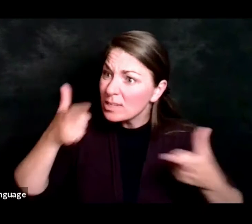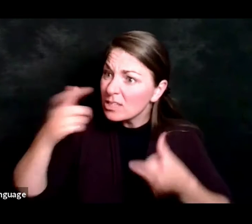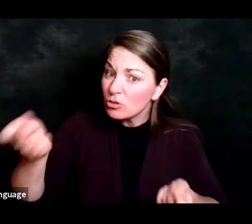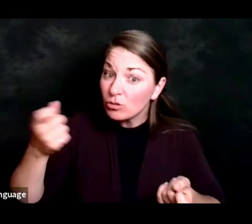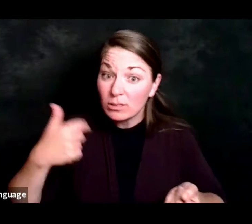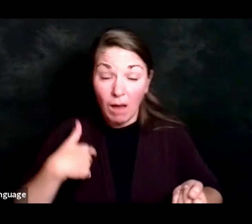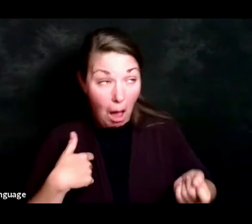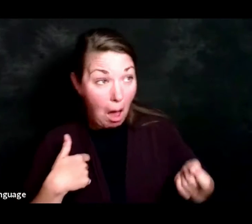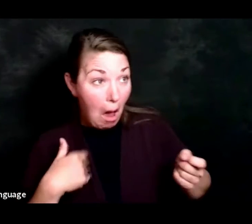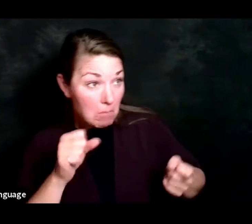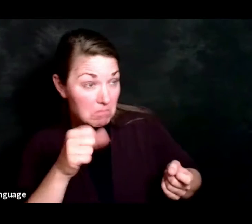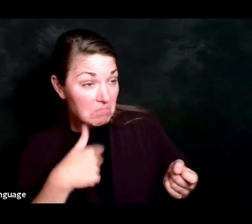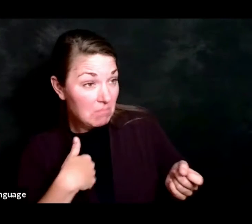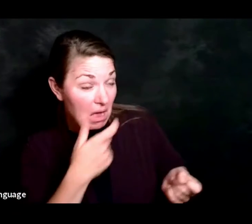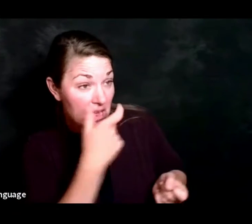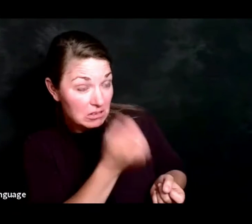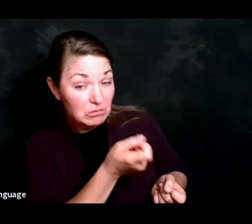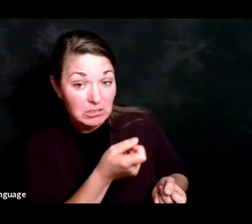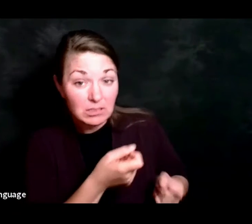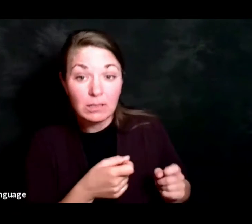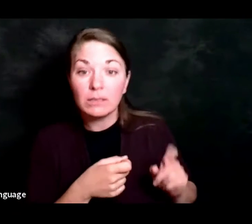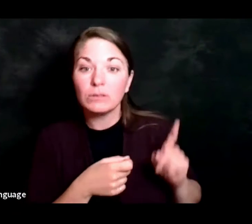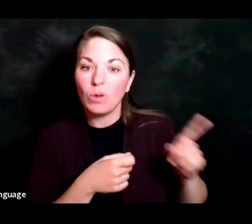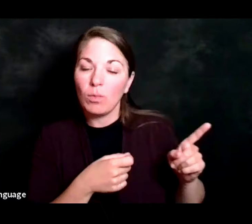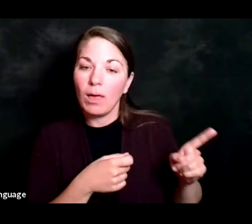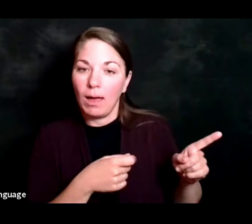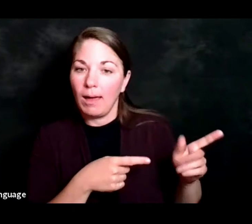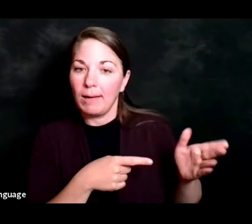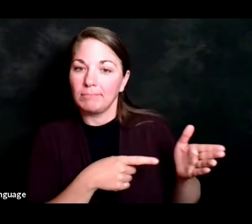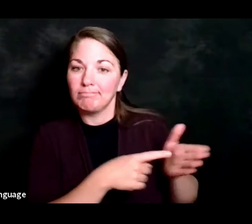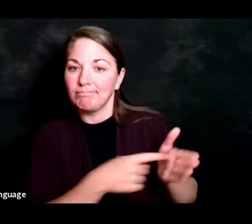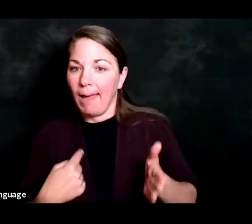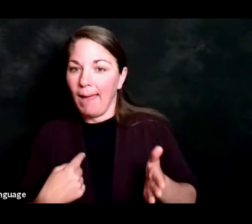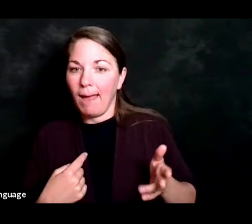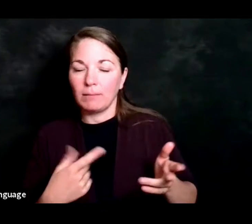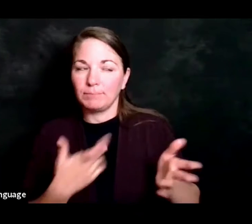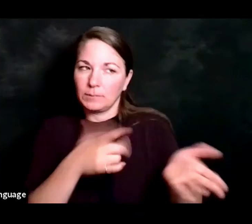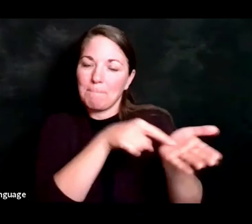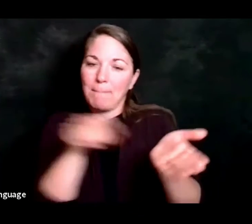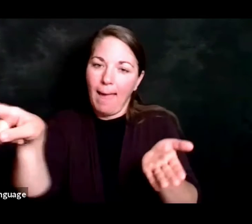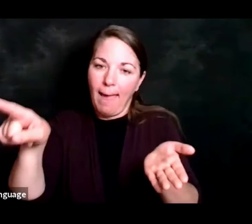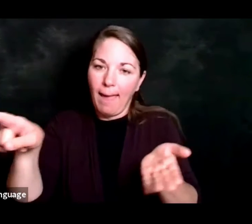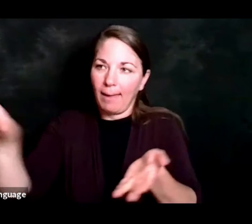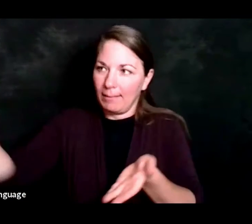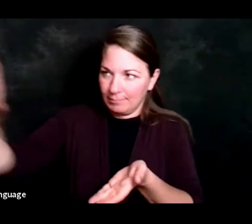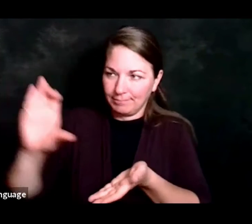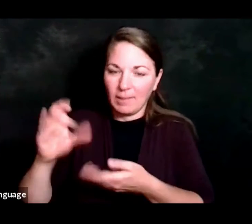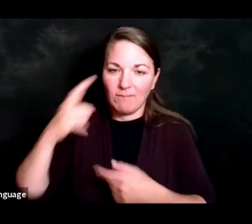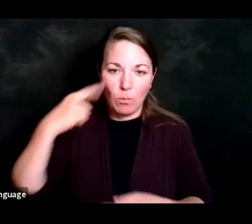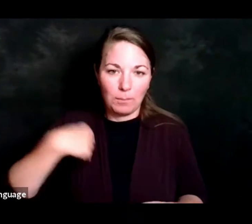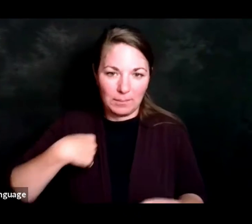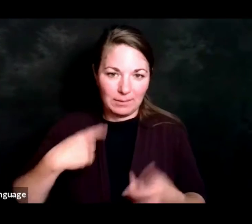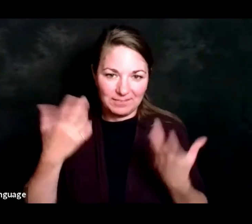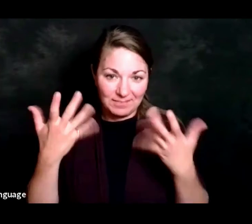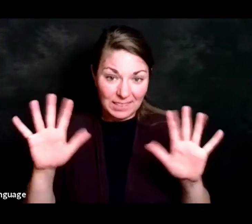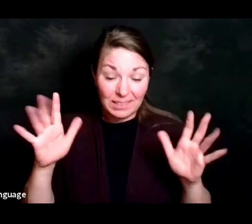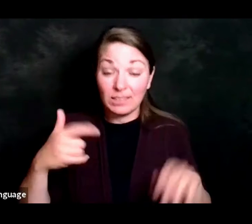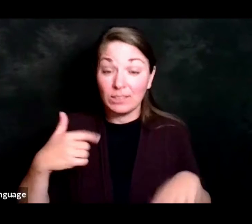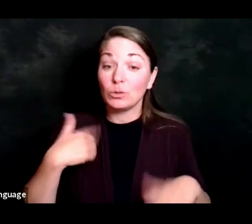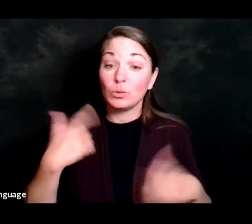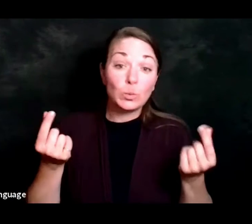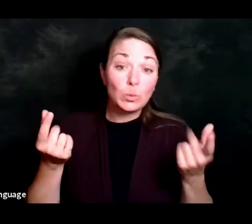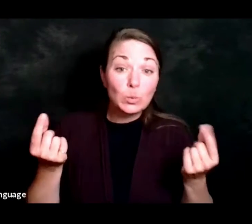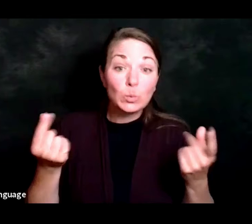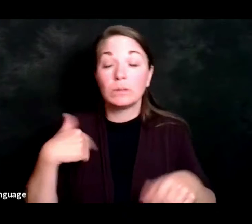they underwrote the cost of participating. And I finished my coursework, the required 40-hour